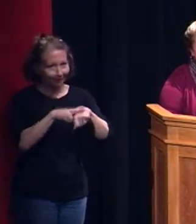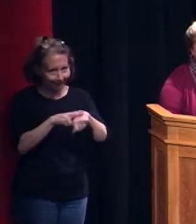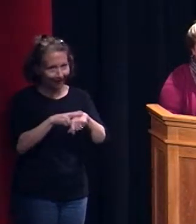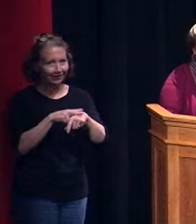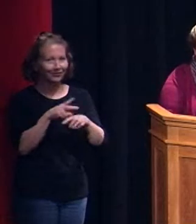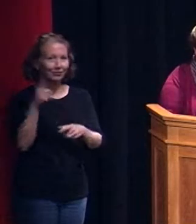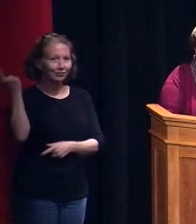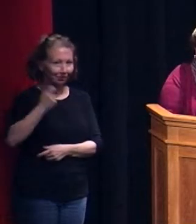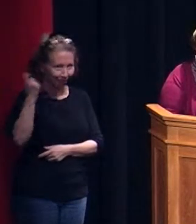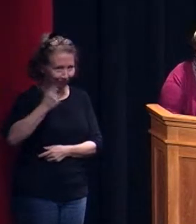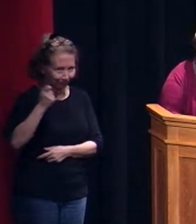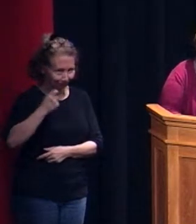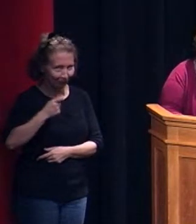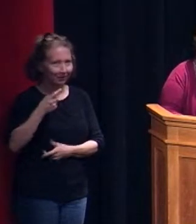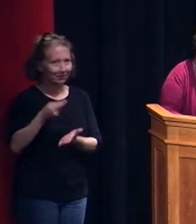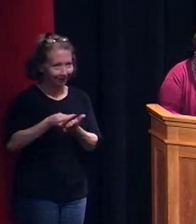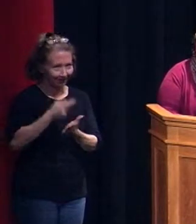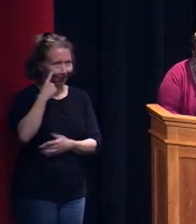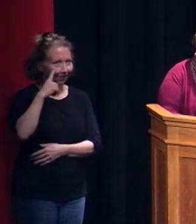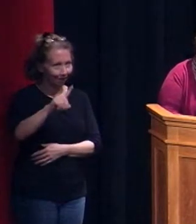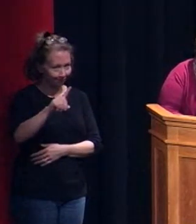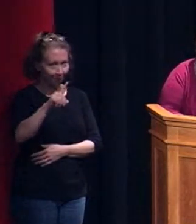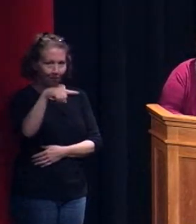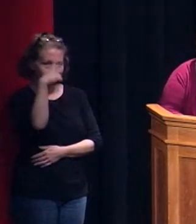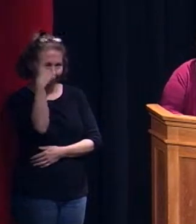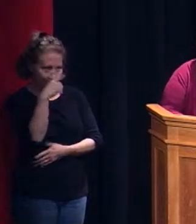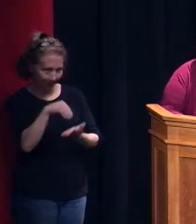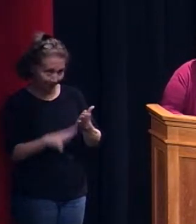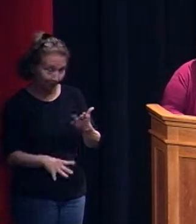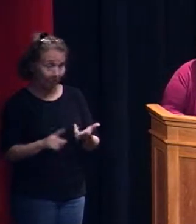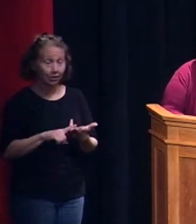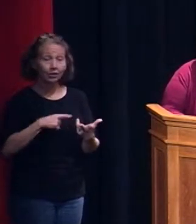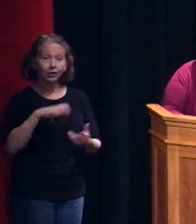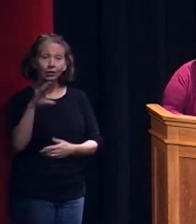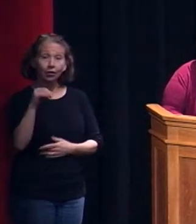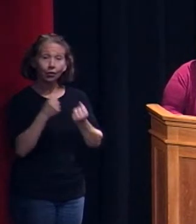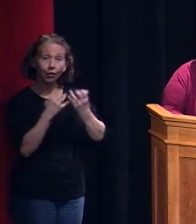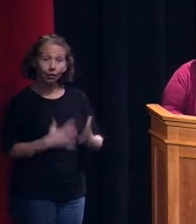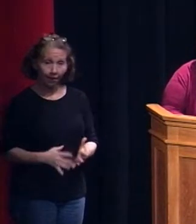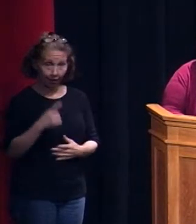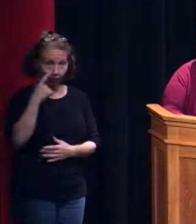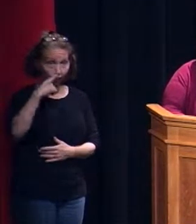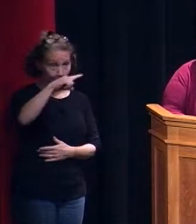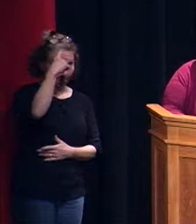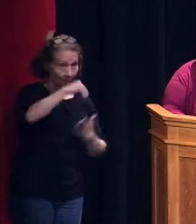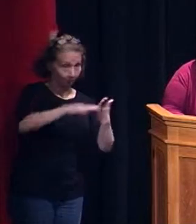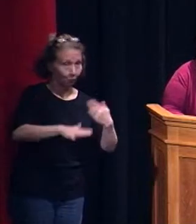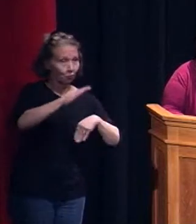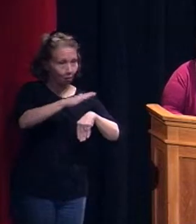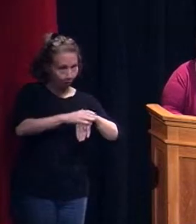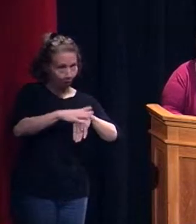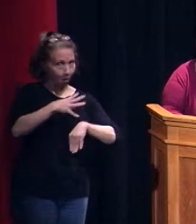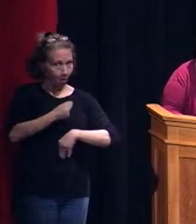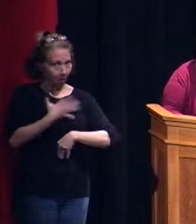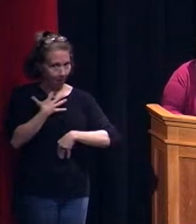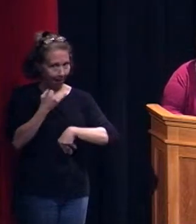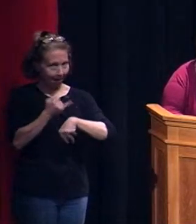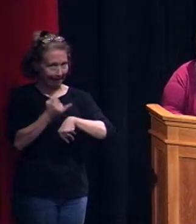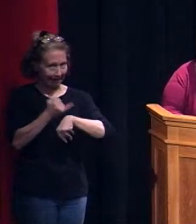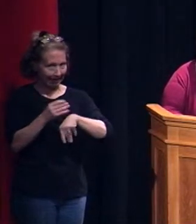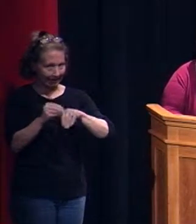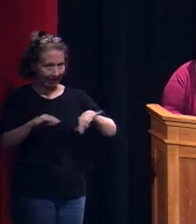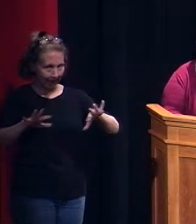Negro Students. She's the co-founder for Black Students on White Campuses, and she is one